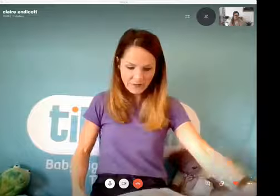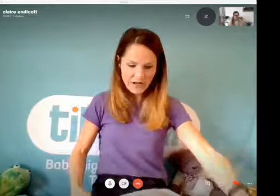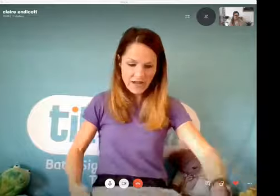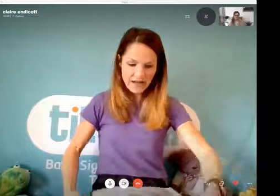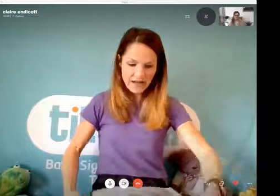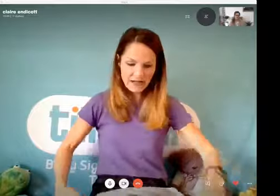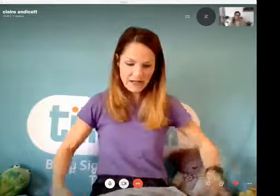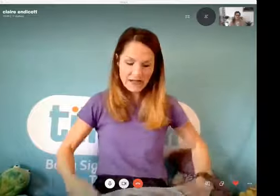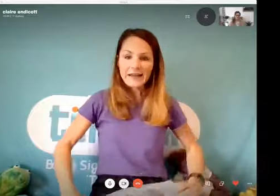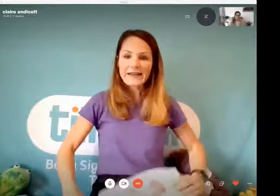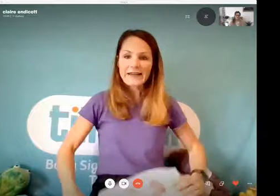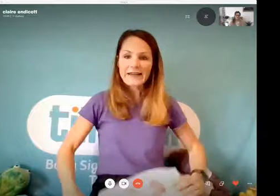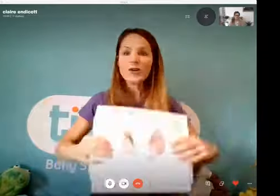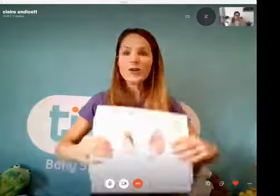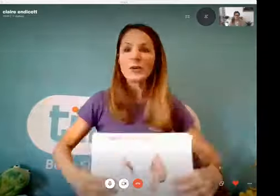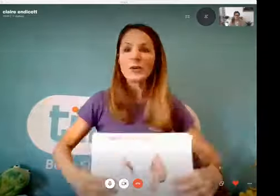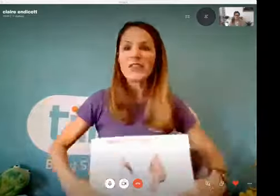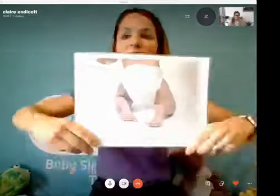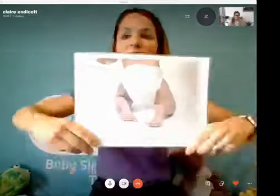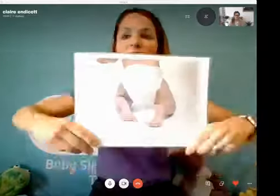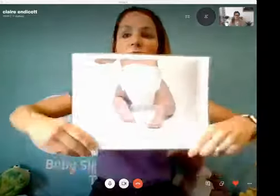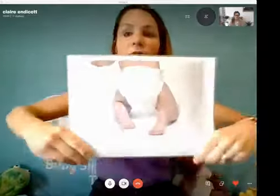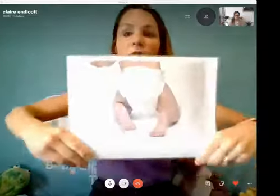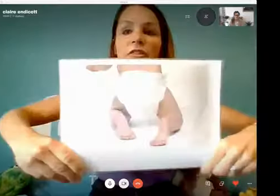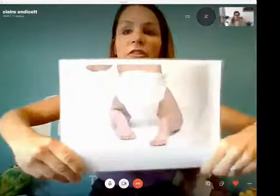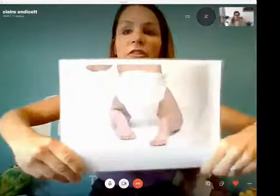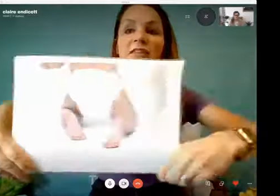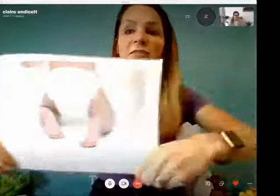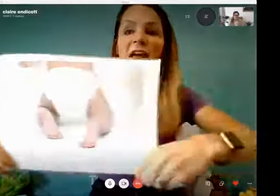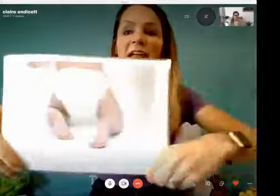Okay. Now they all need one of these or a cloth one, don't they? Can you see